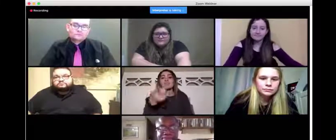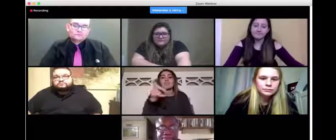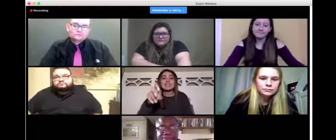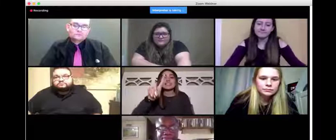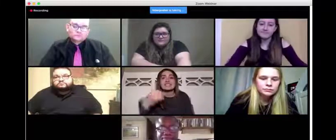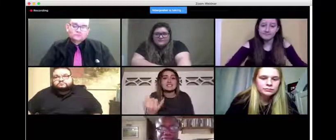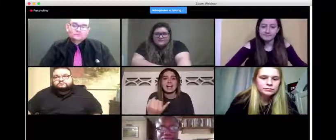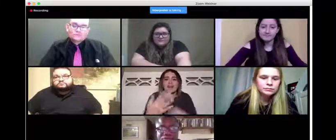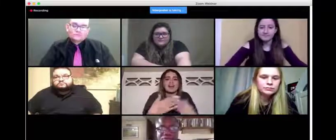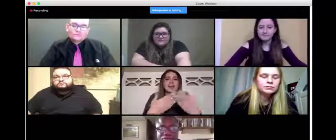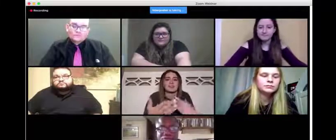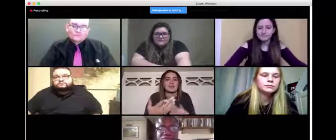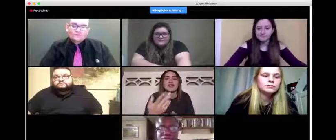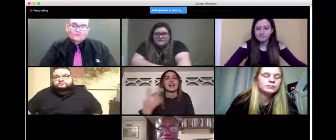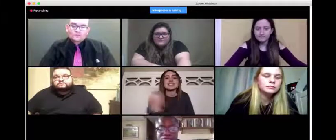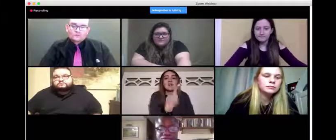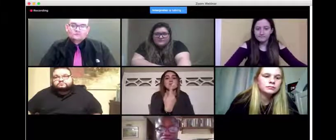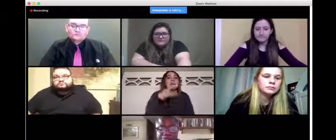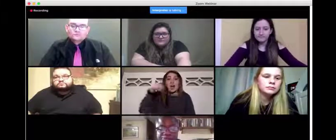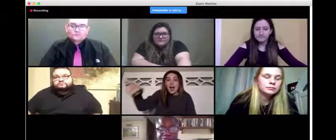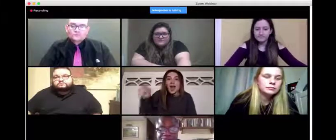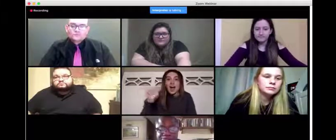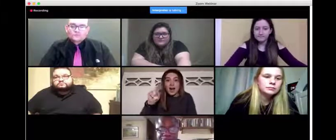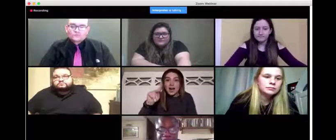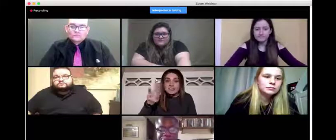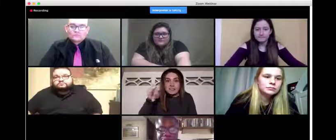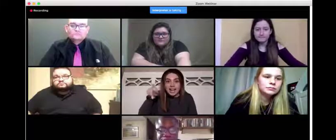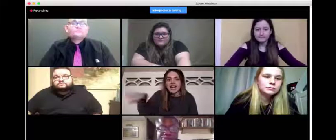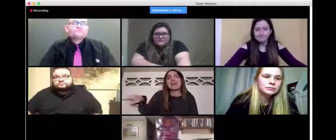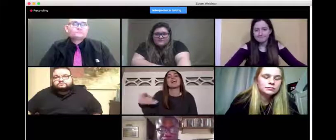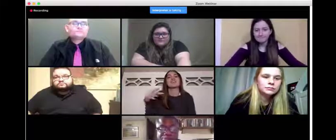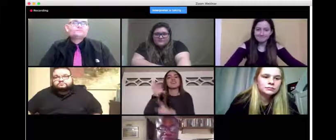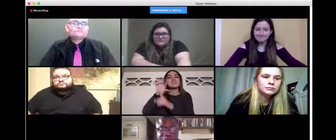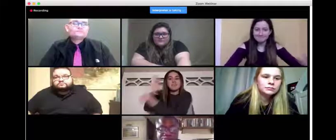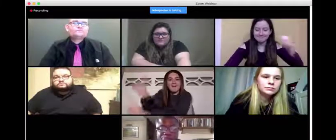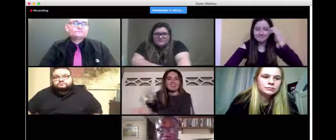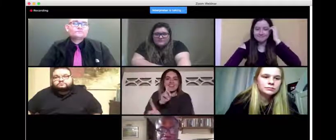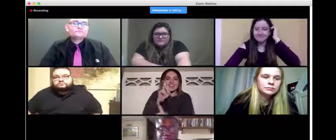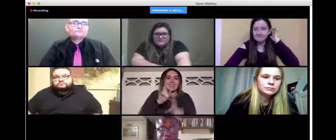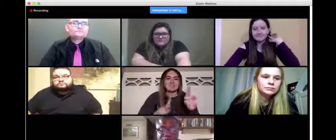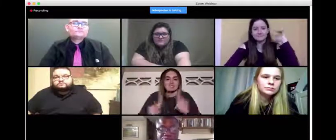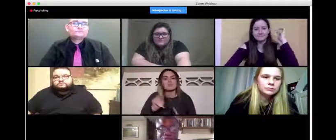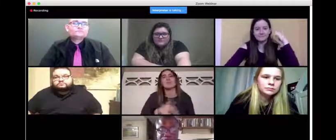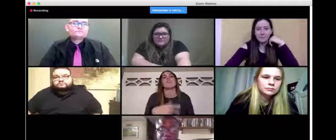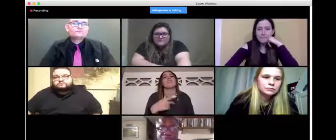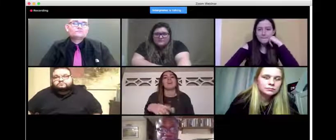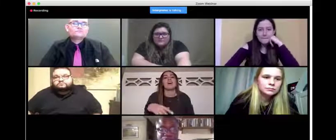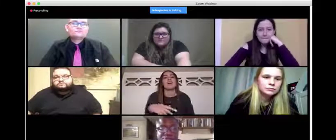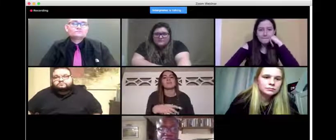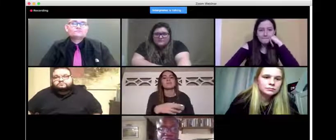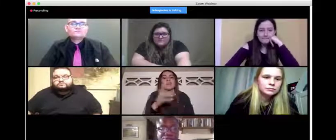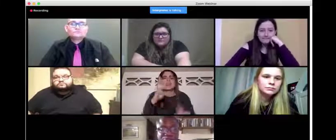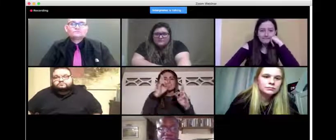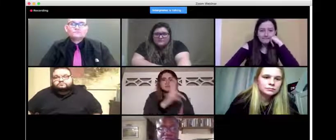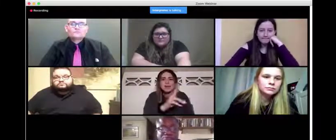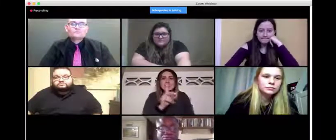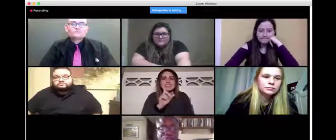a DJ, you know, we can hire him. So that kind of thing. Respect deaf people and their language. Don't try to take advantage of it for people to, you